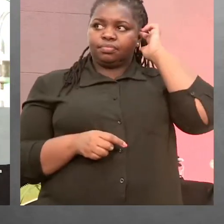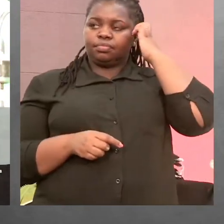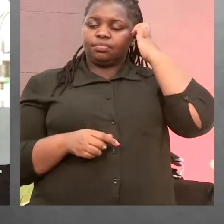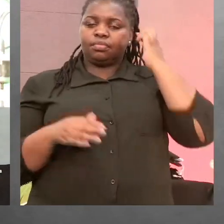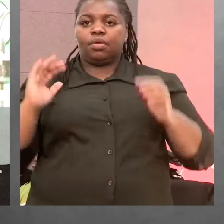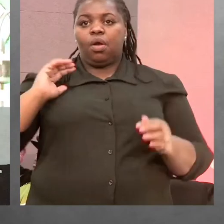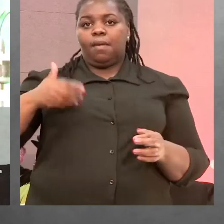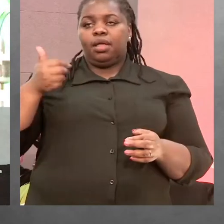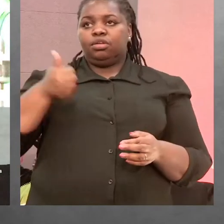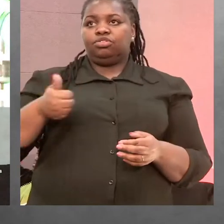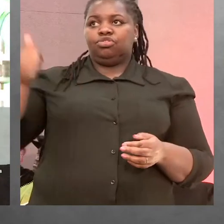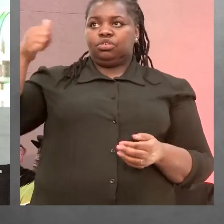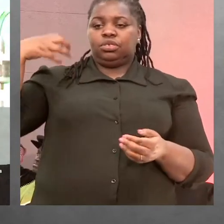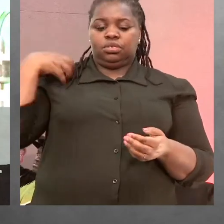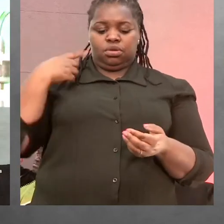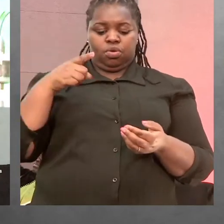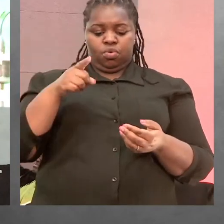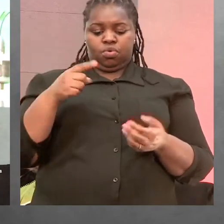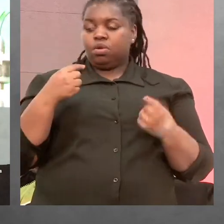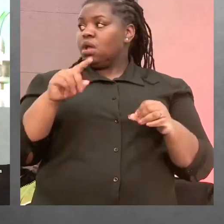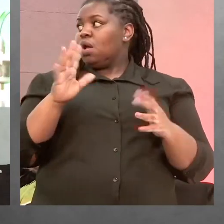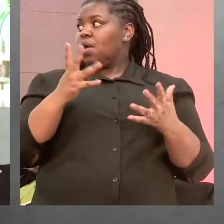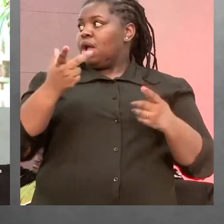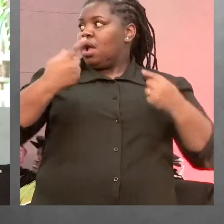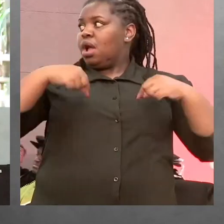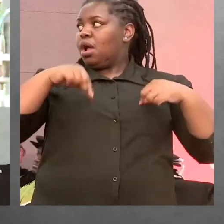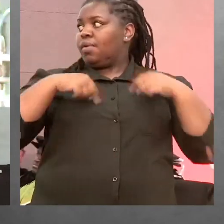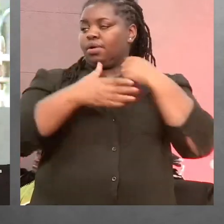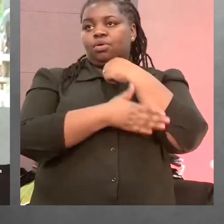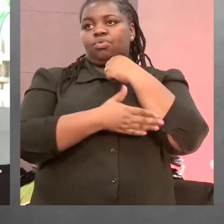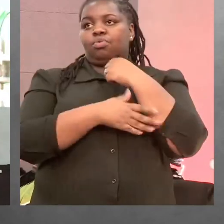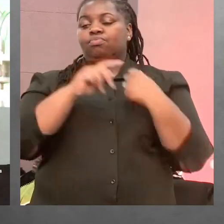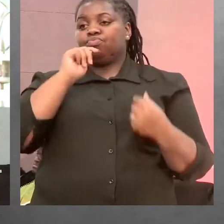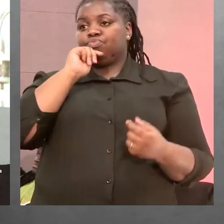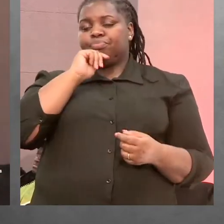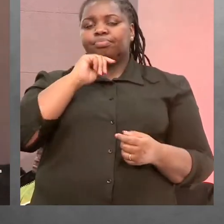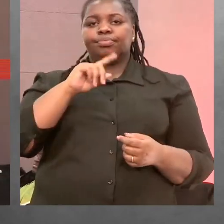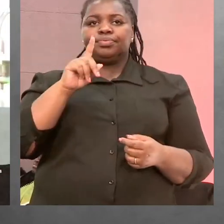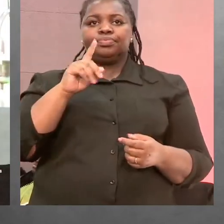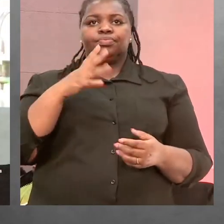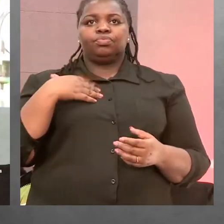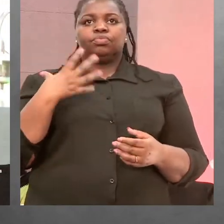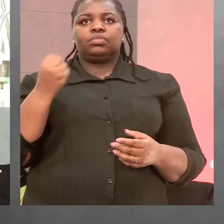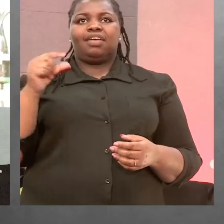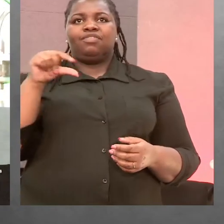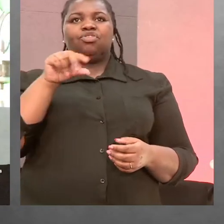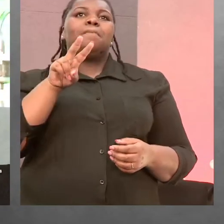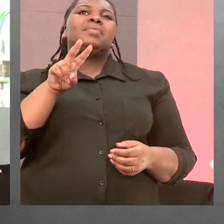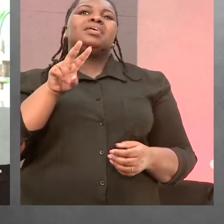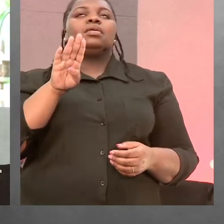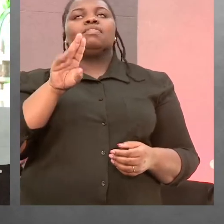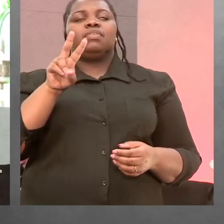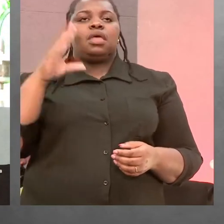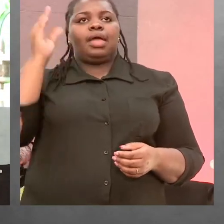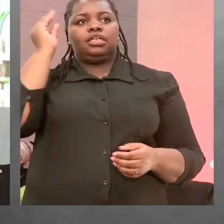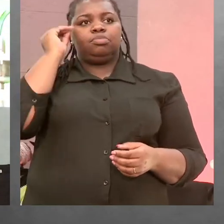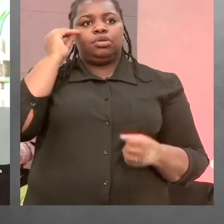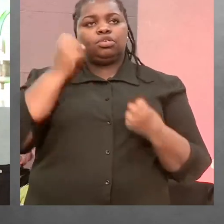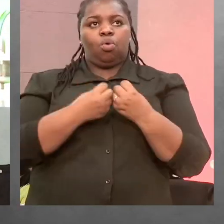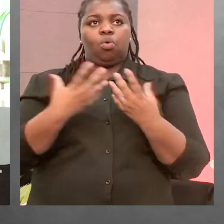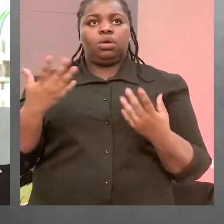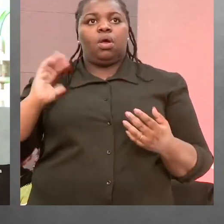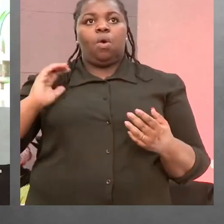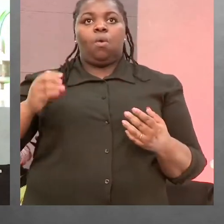Madam Chancellor, you come at a time where our country is grappling with gender-based violence that is targeted at